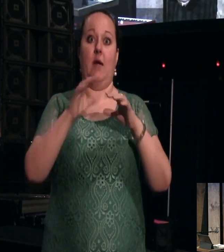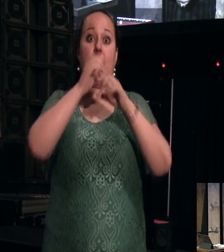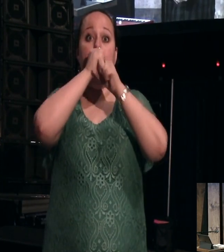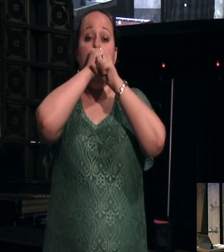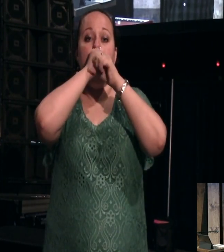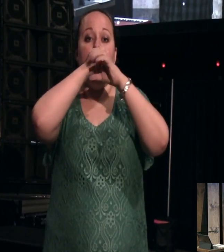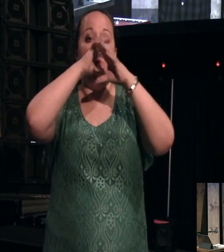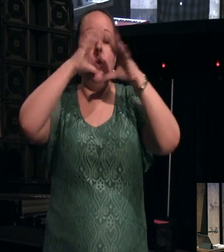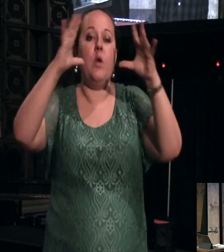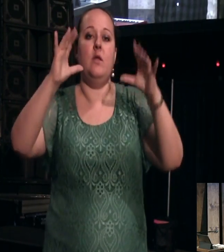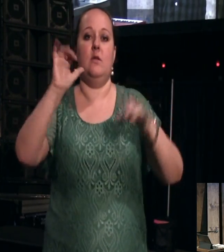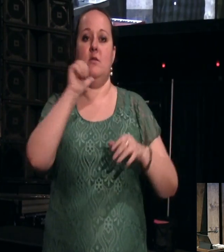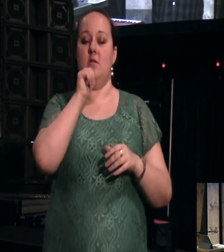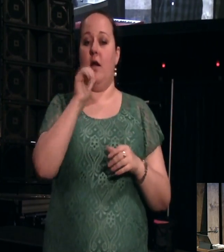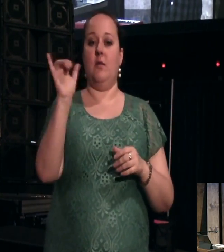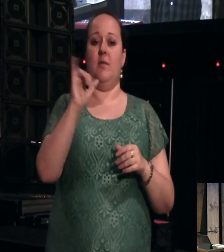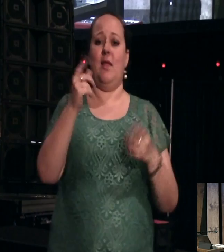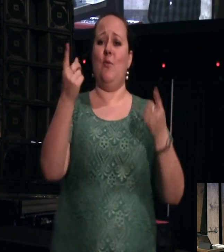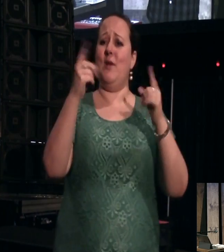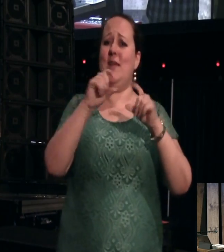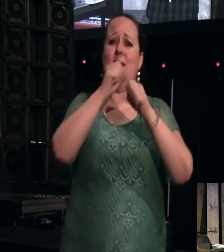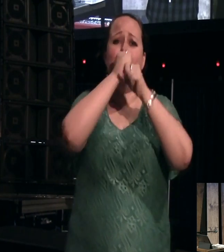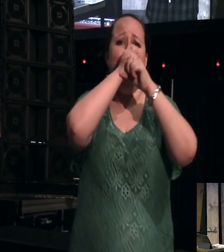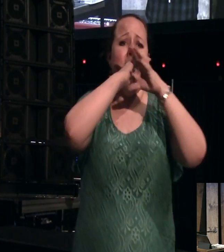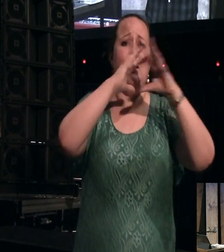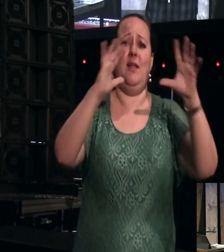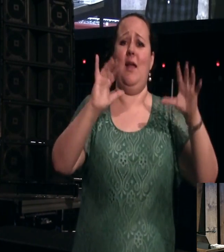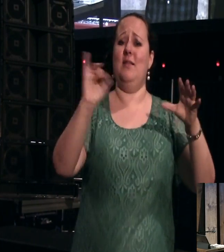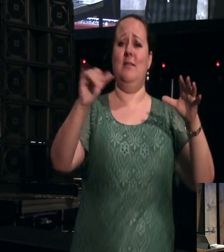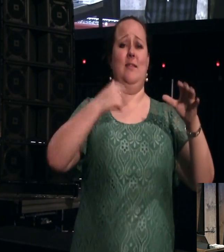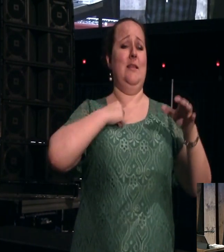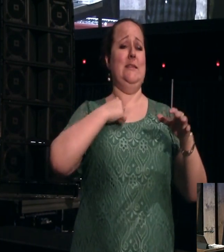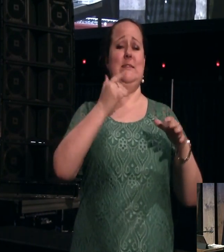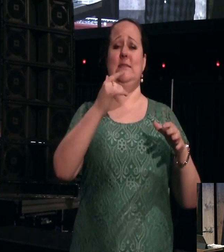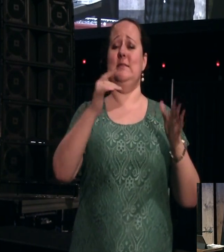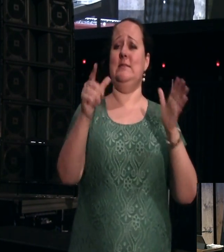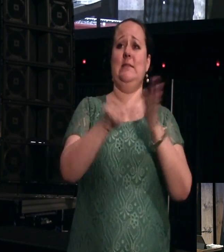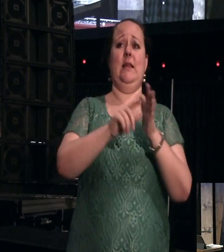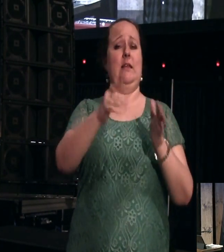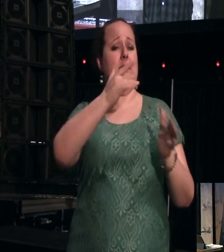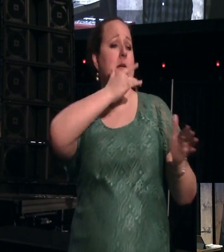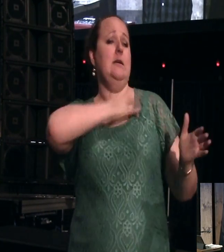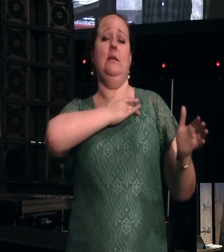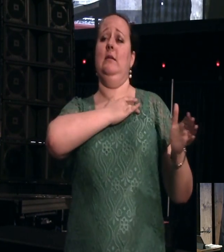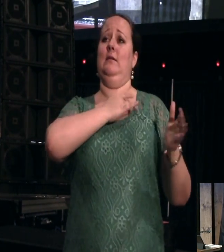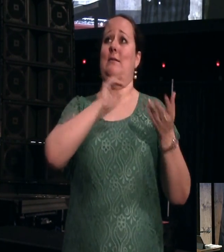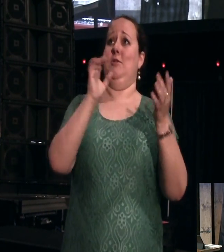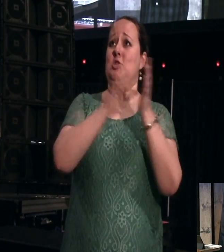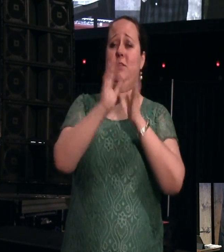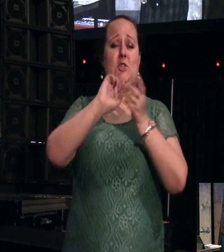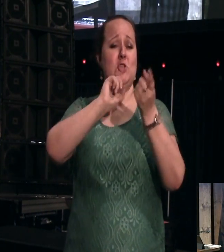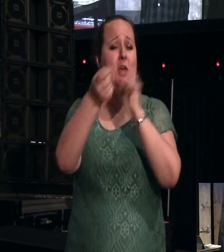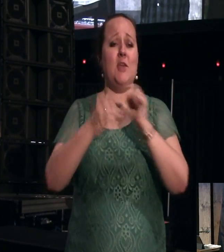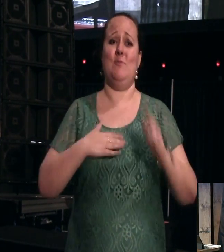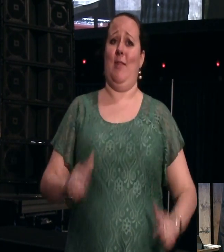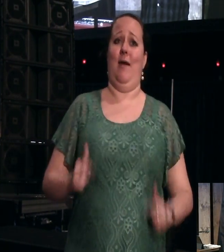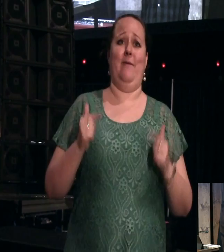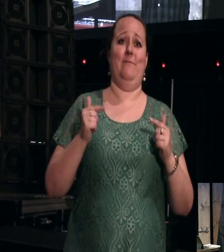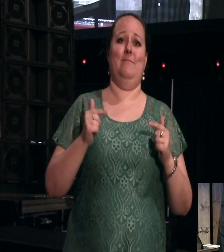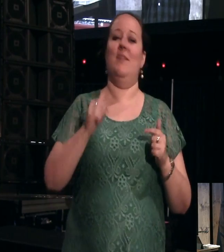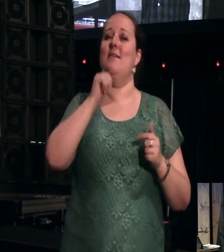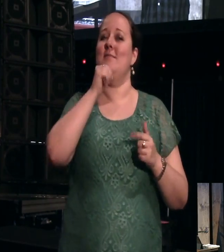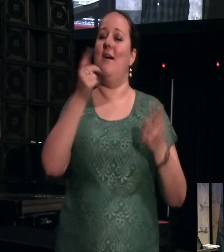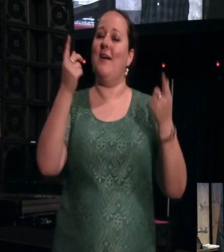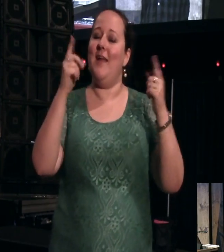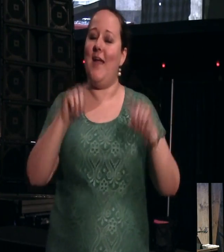It won't. Like, I'm going to inflate this balloon, and you're not going to be like, oh my gosh, when he inflated the balloon, it was just like,